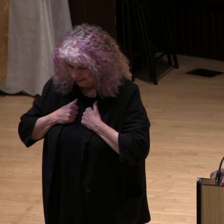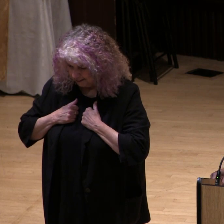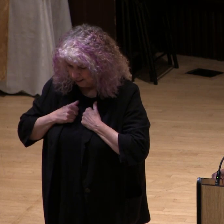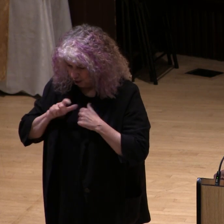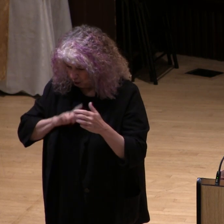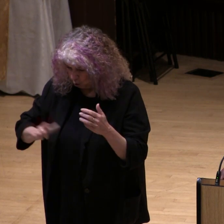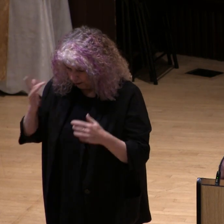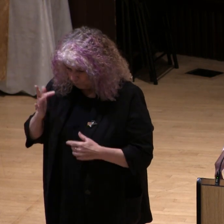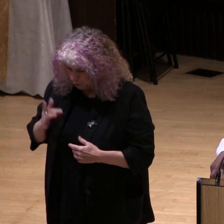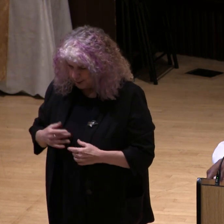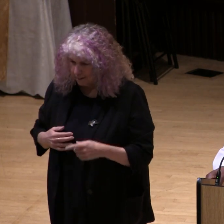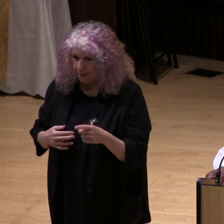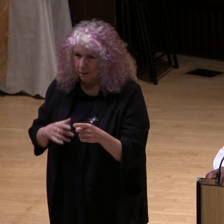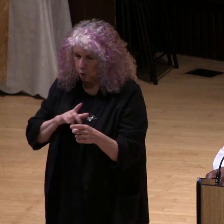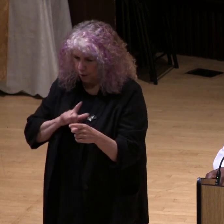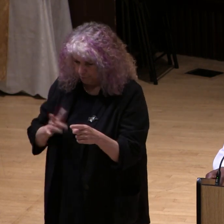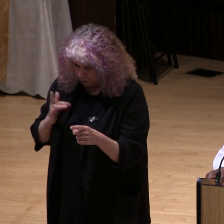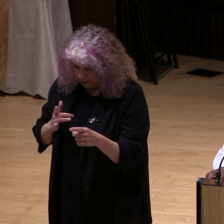Lord, have mercy.